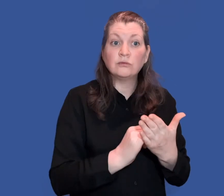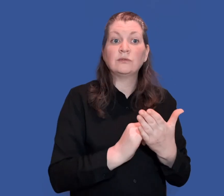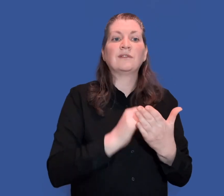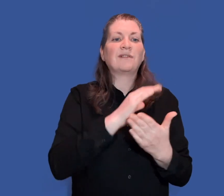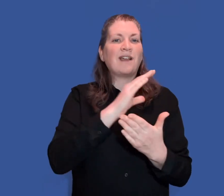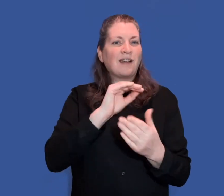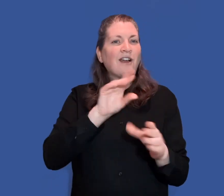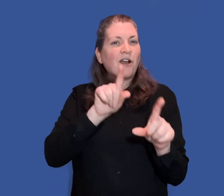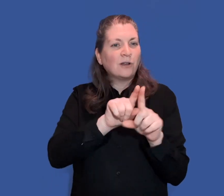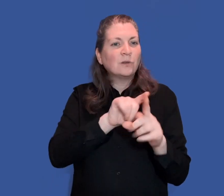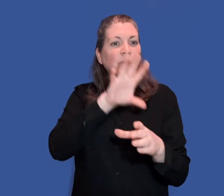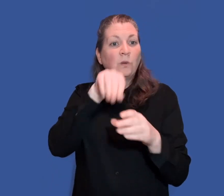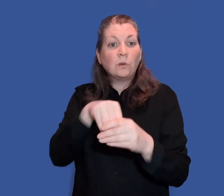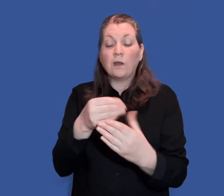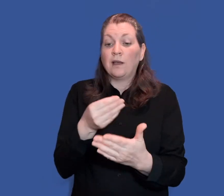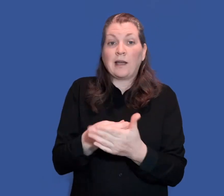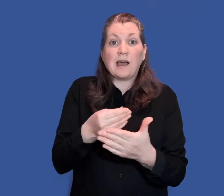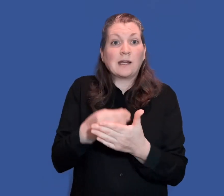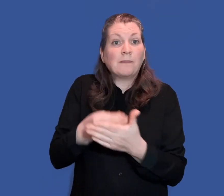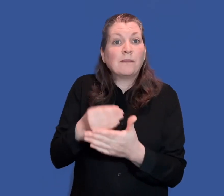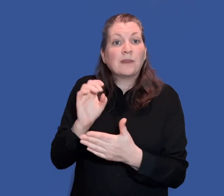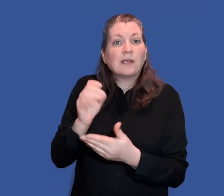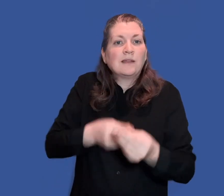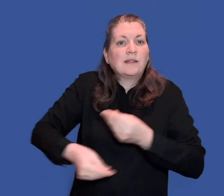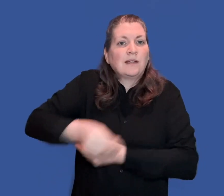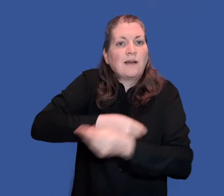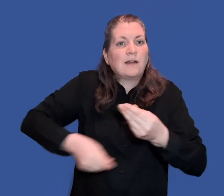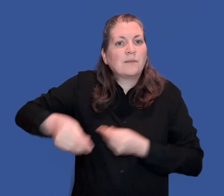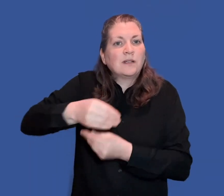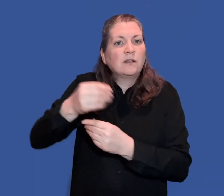fund the Cultural Arts and the Economy Grant Program